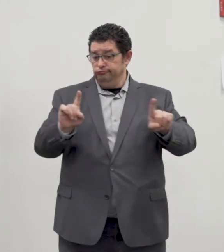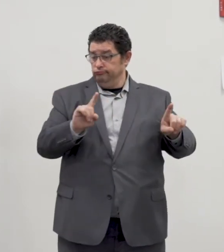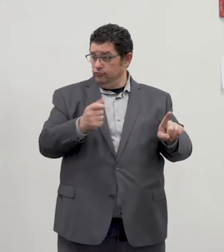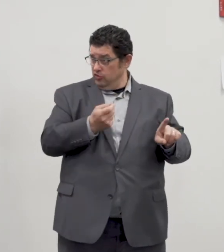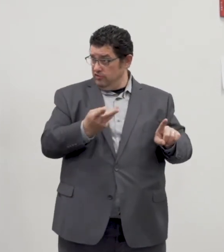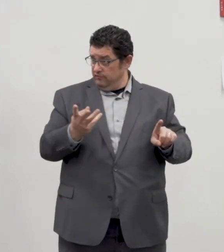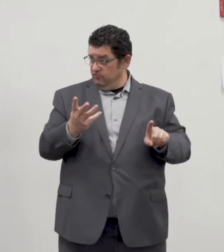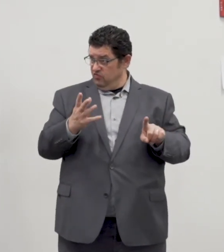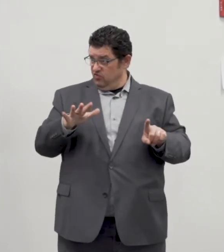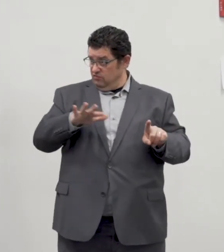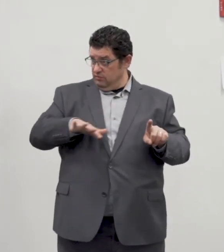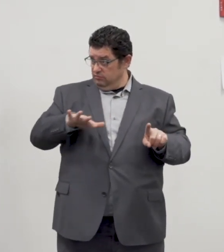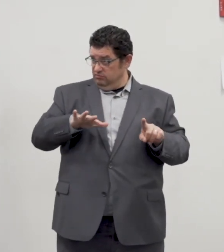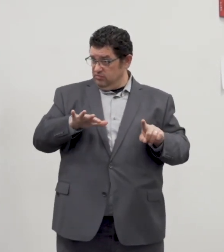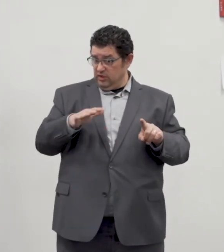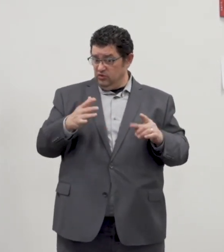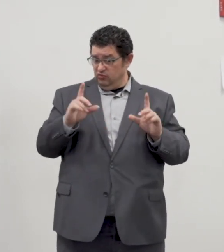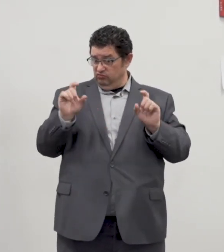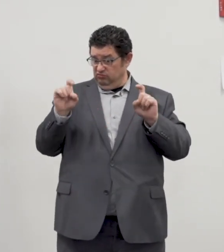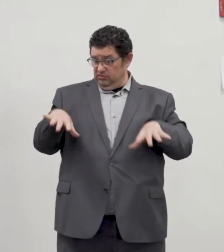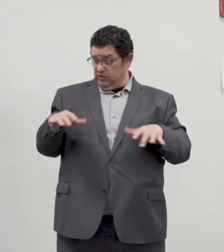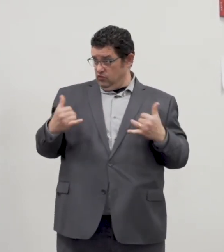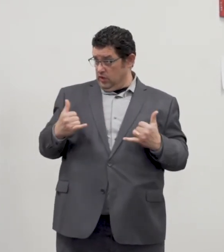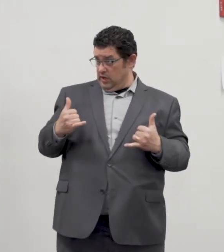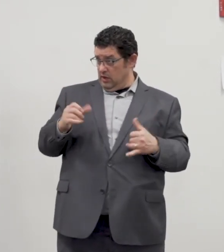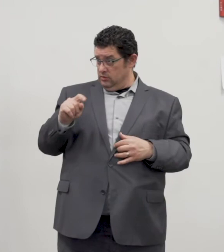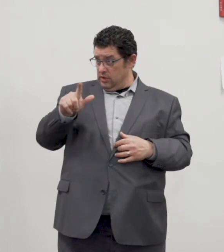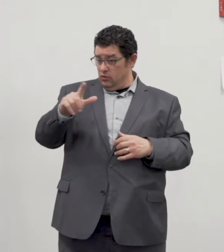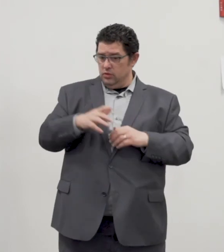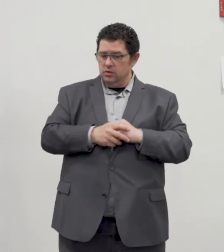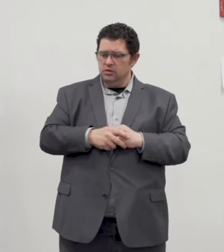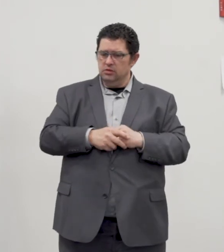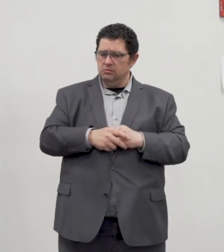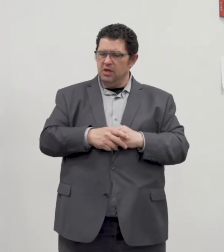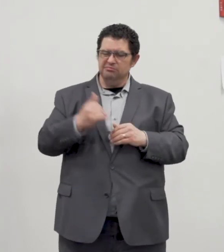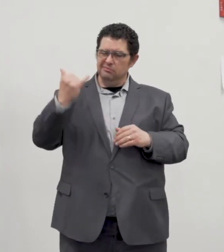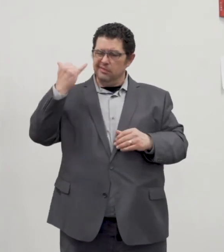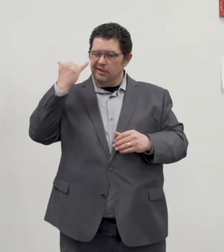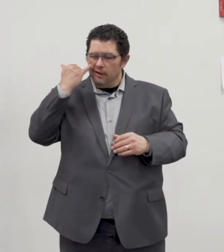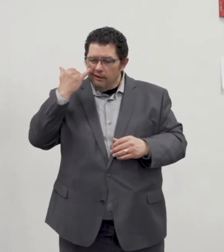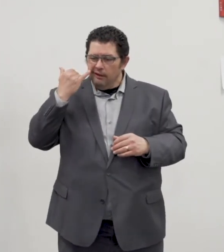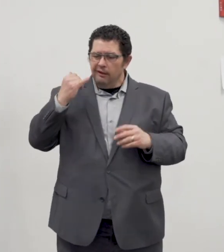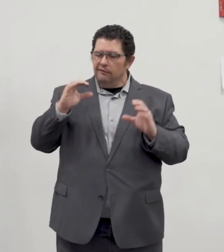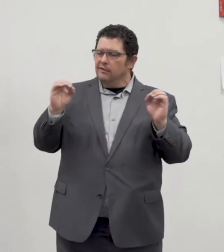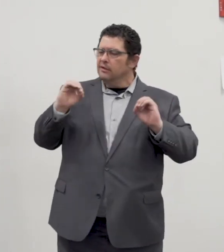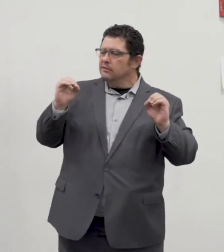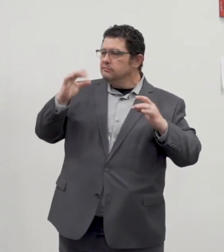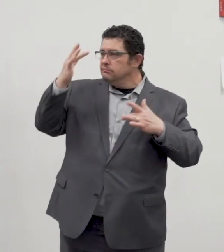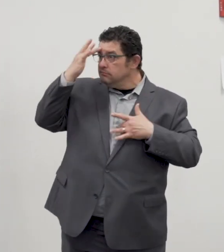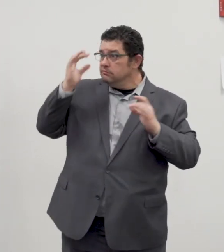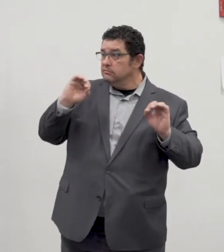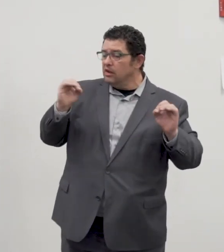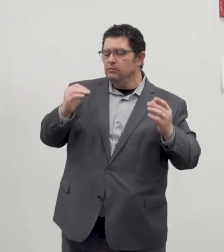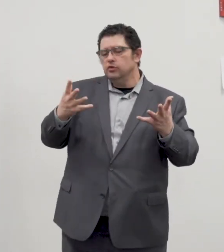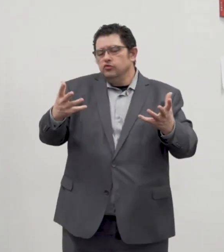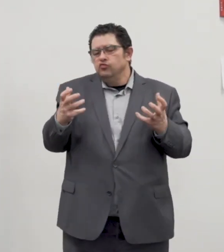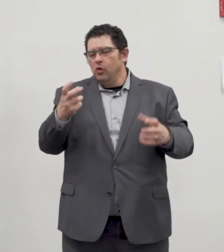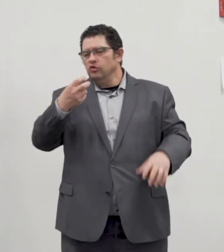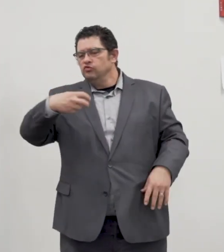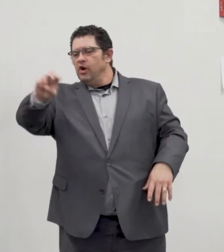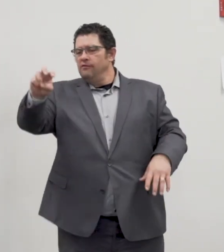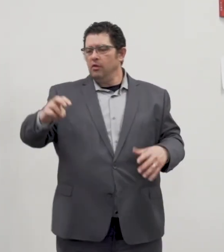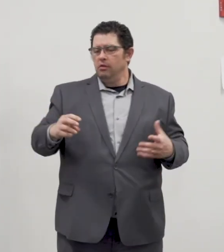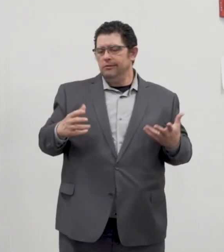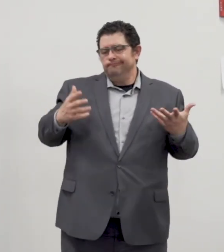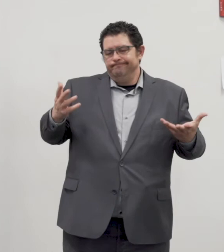But asymptomatic tests, because you just wanted to know to travel, I can't tell you that. I think we're trending in the right direction. I don't know if